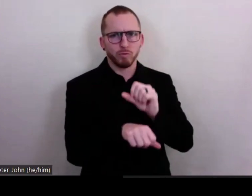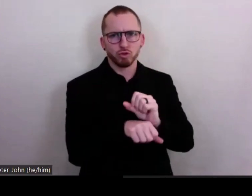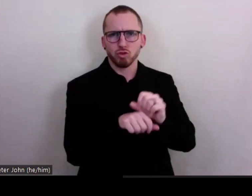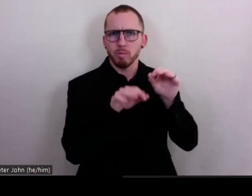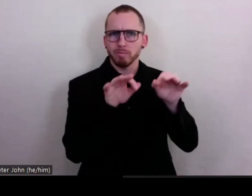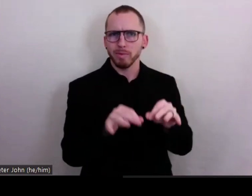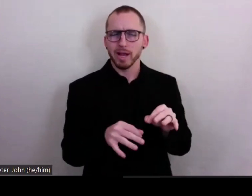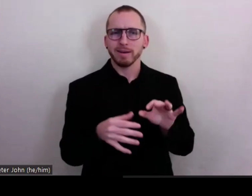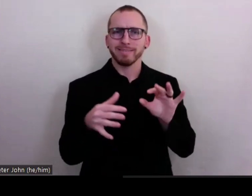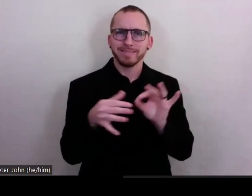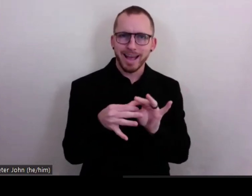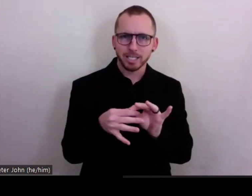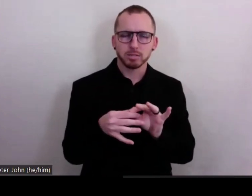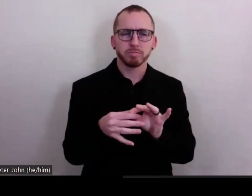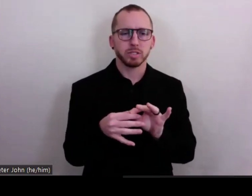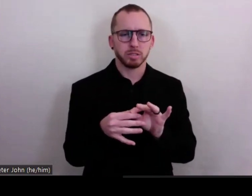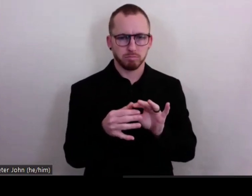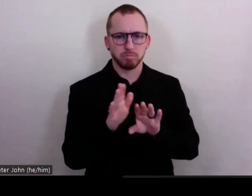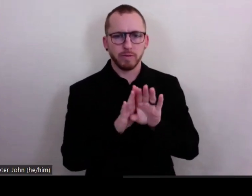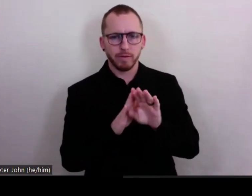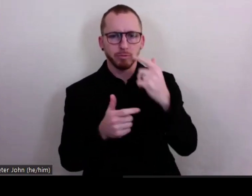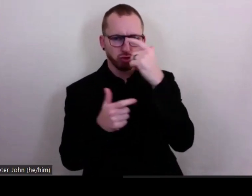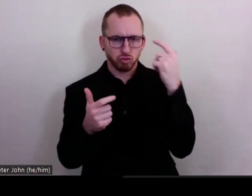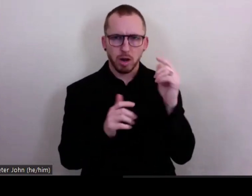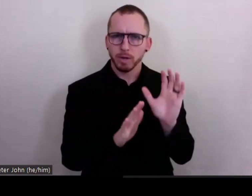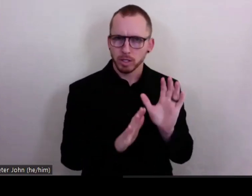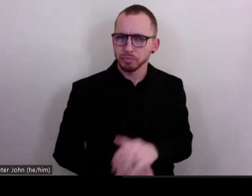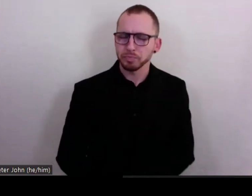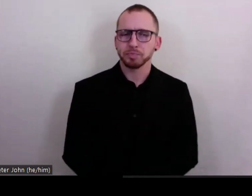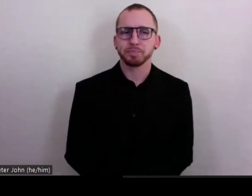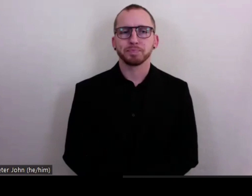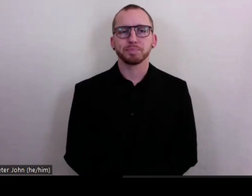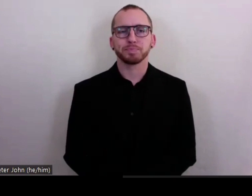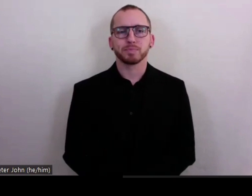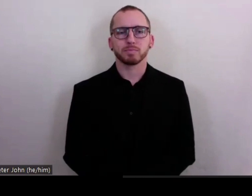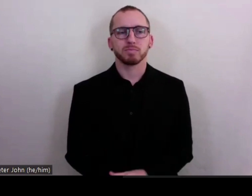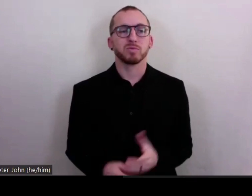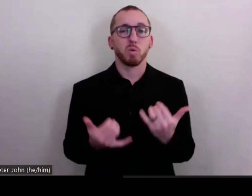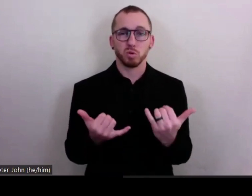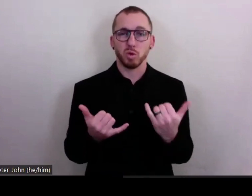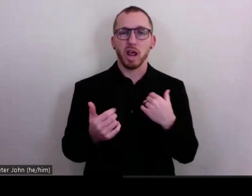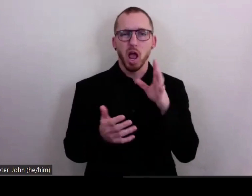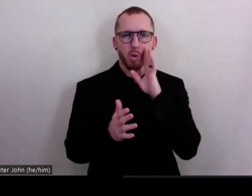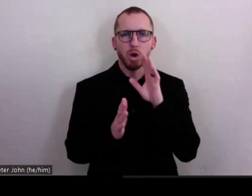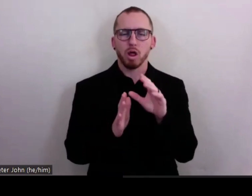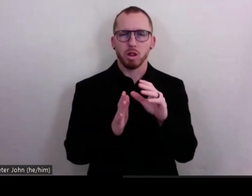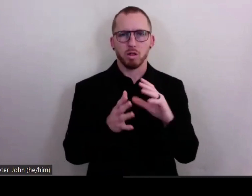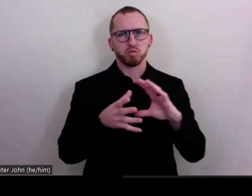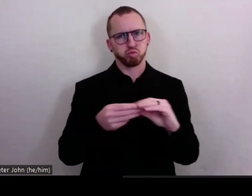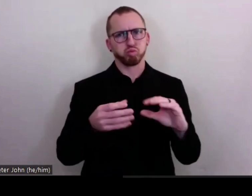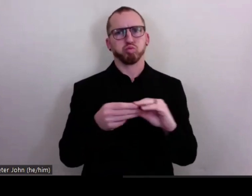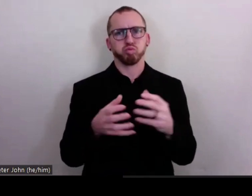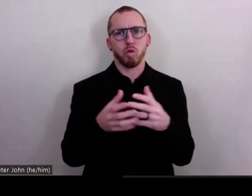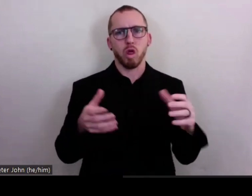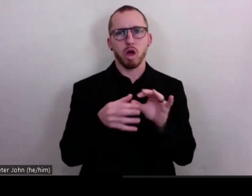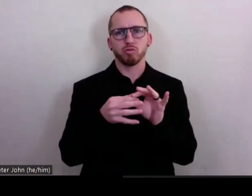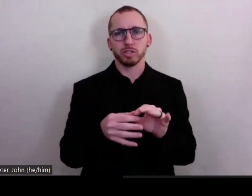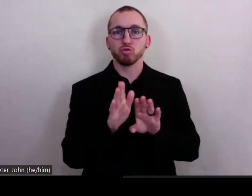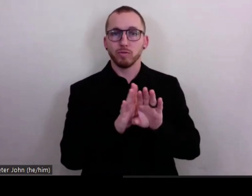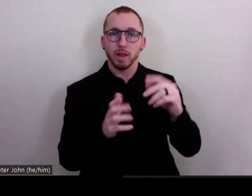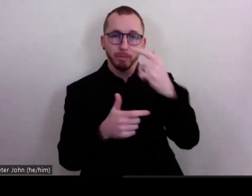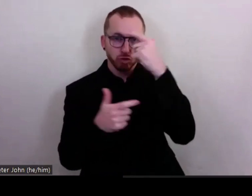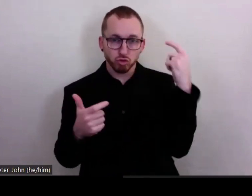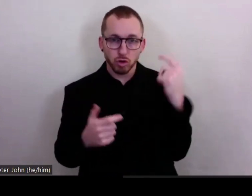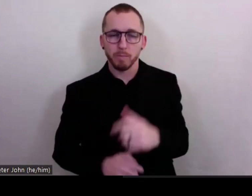what I will talk about today is and a lot about the developmental trauma. For those of you who are familiar, you may have